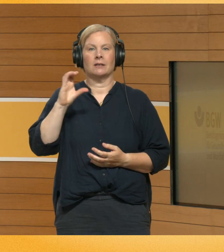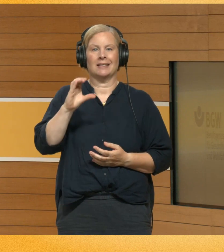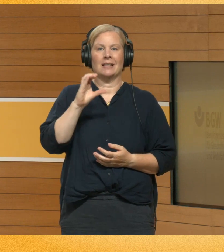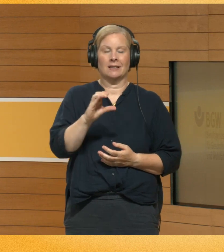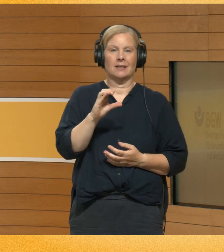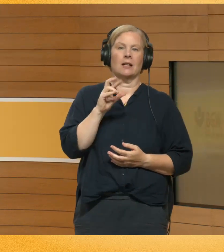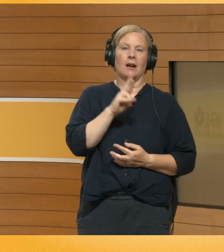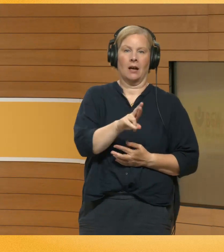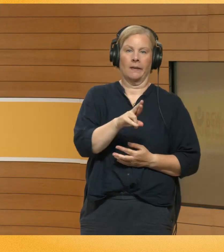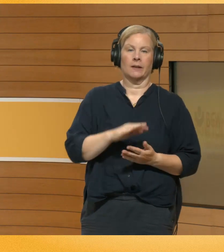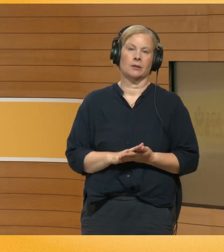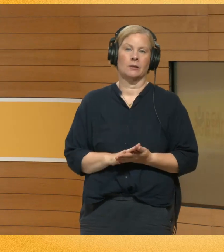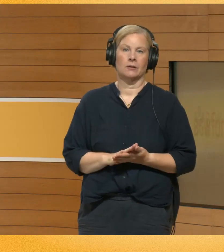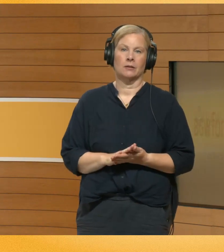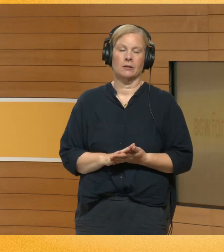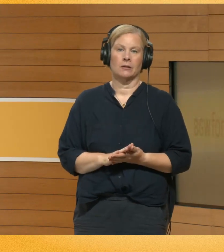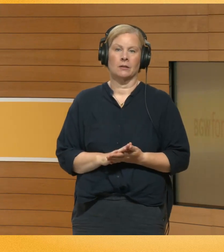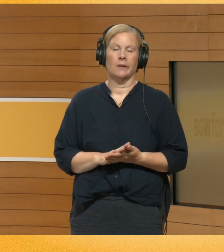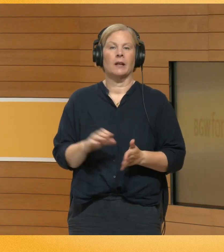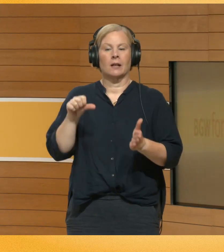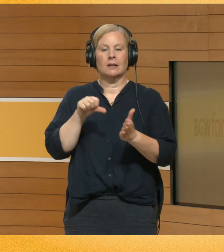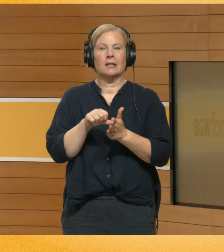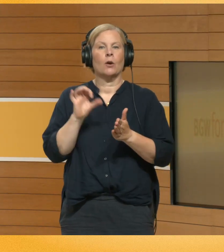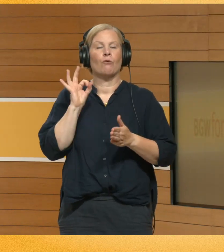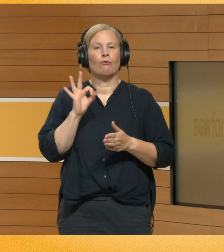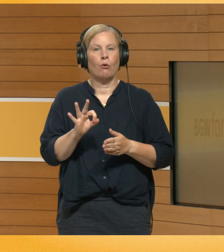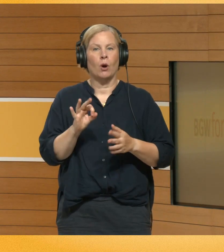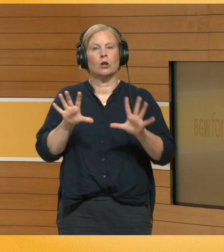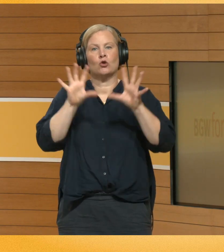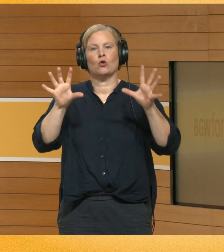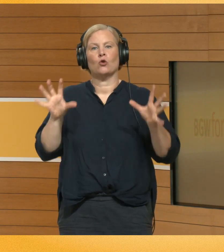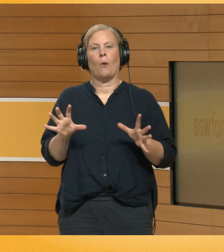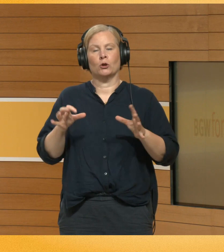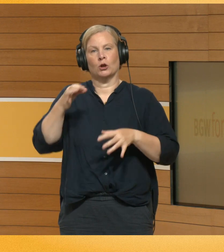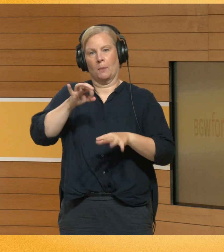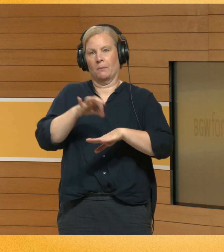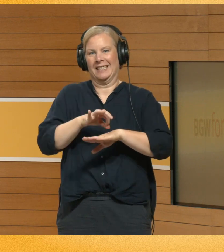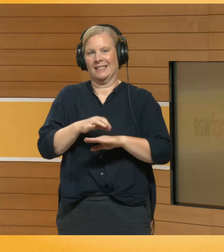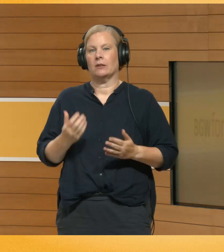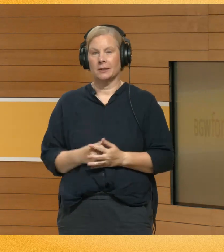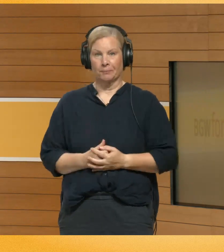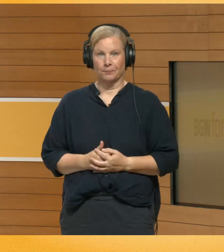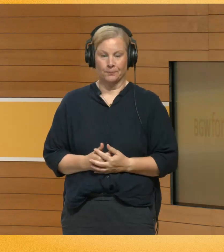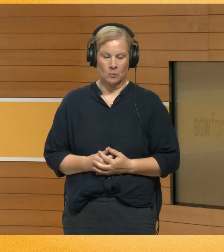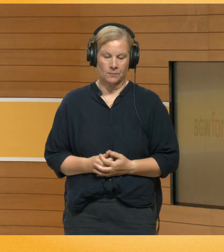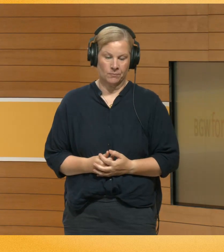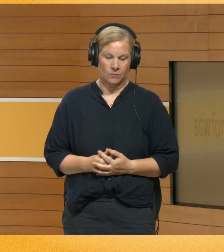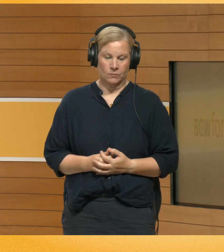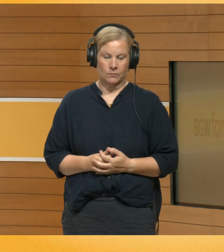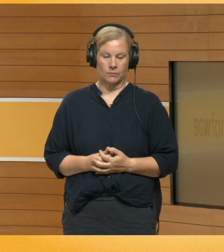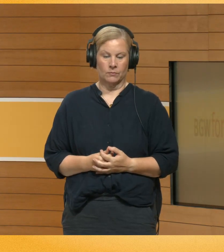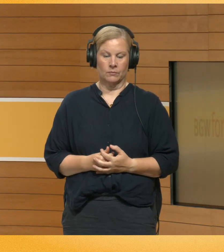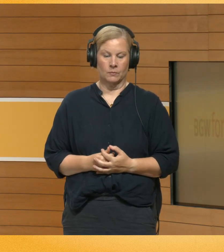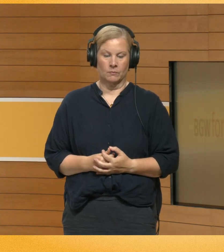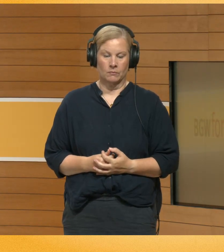Tropical Medicine Research. And then also, you have the DIMS data, which is the District